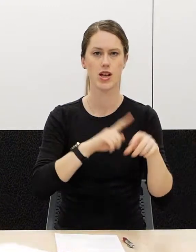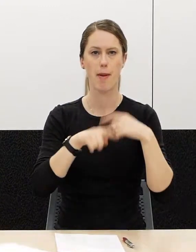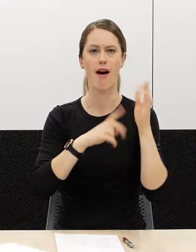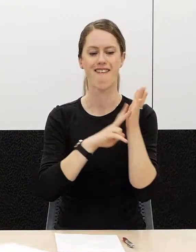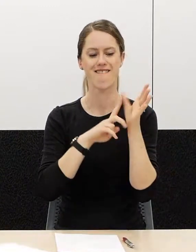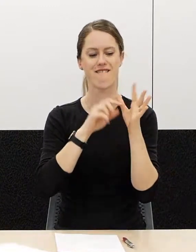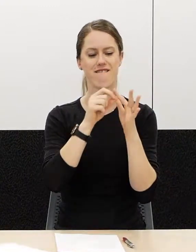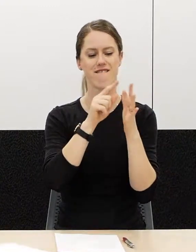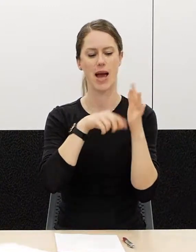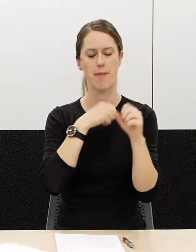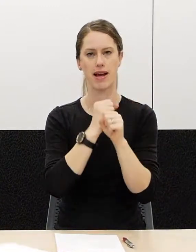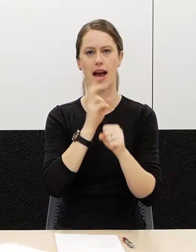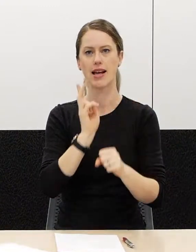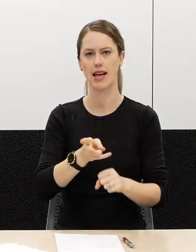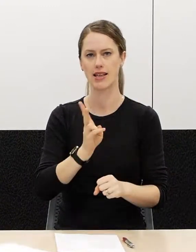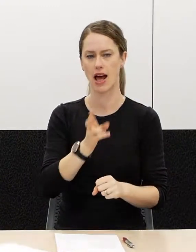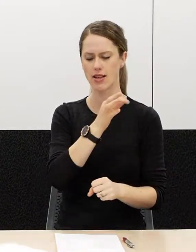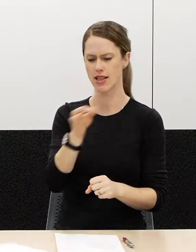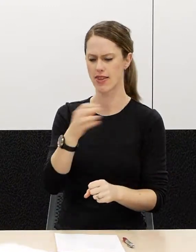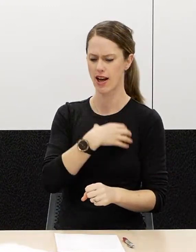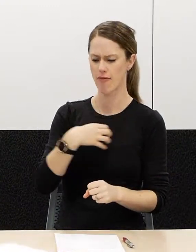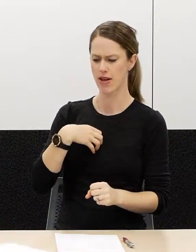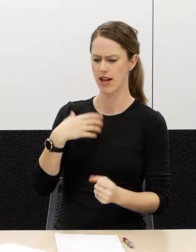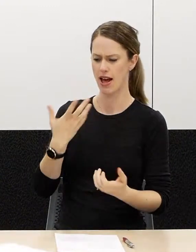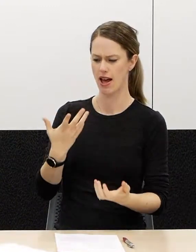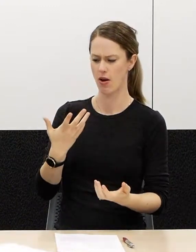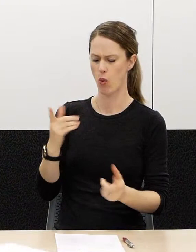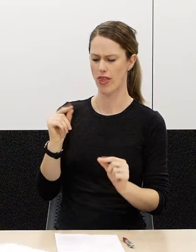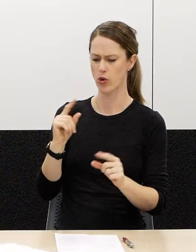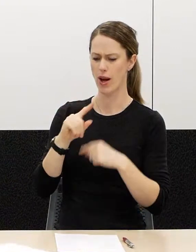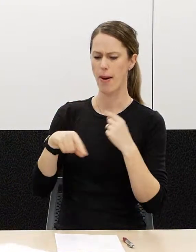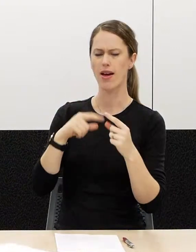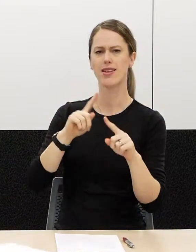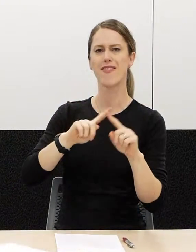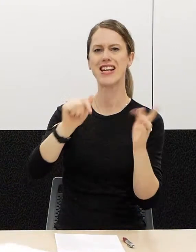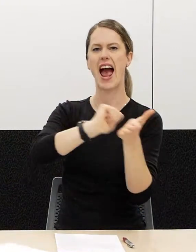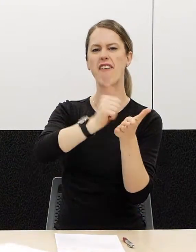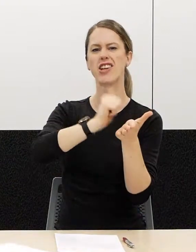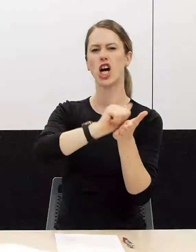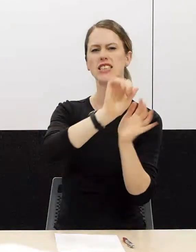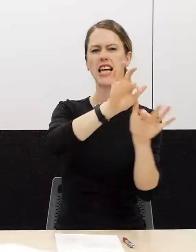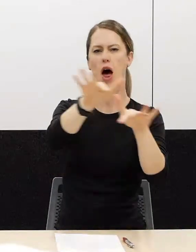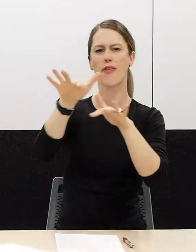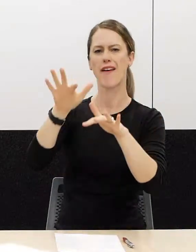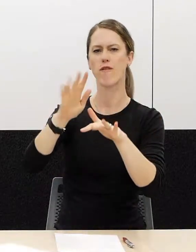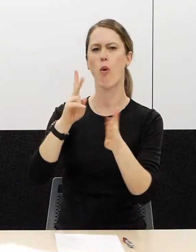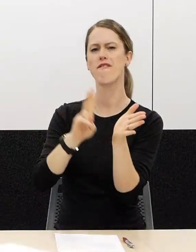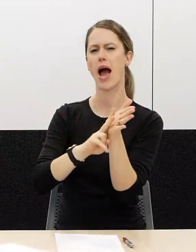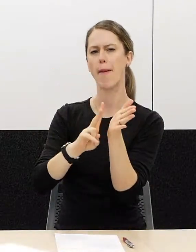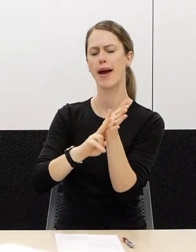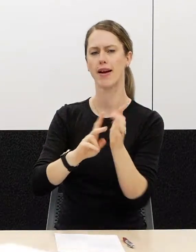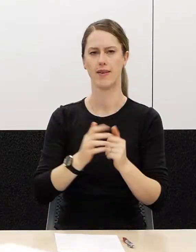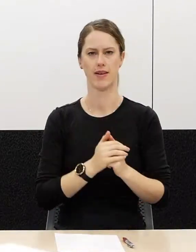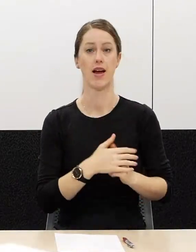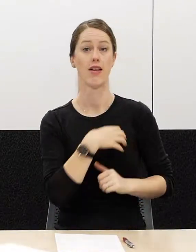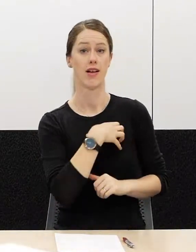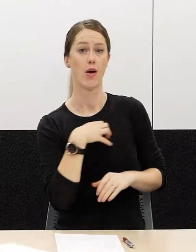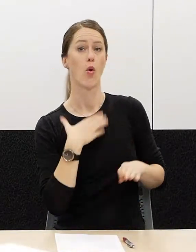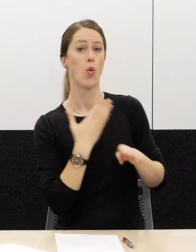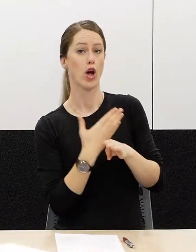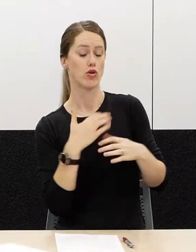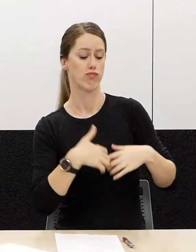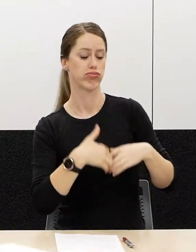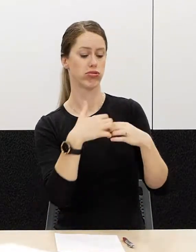bit more context to that. So what is the government doing about all the advertising of vaping? Well, the government is working to